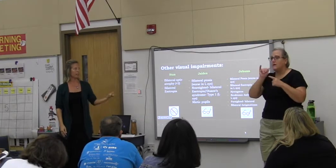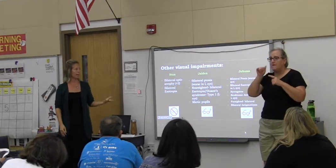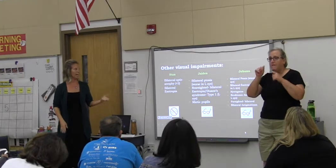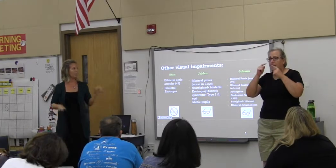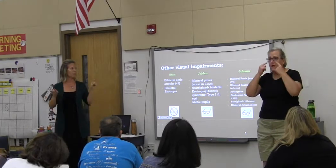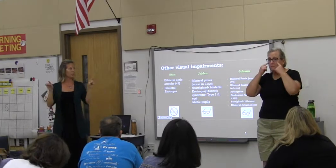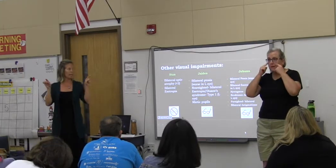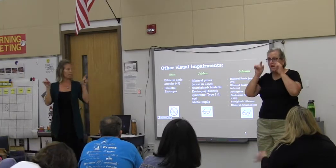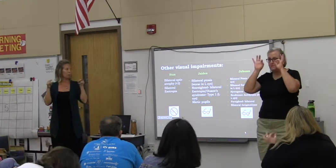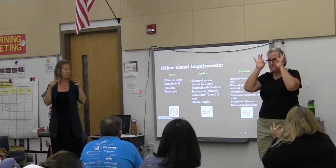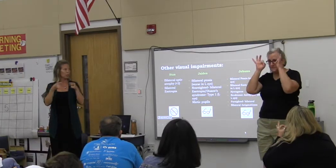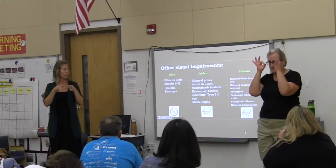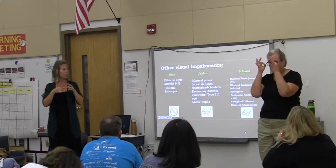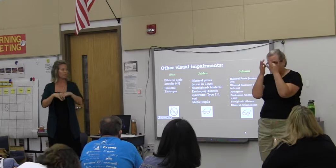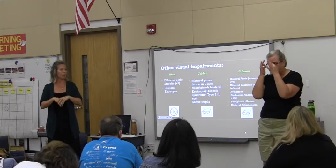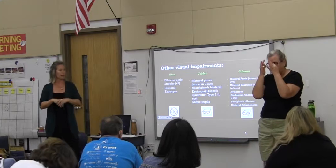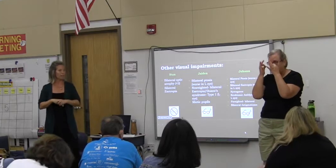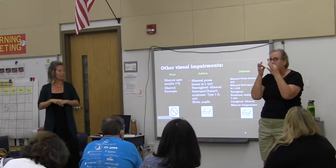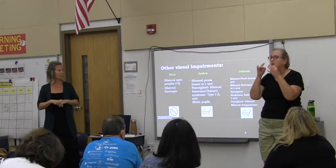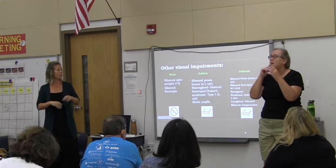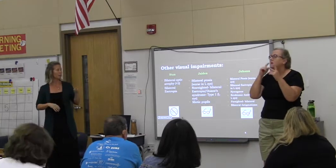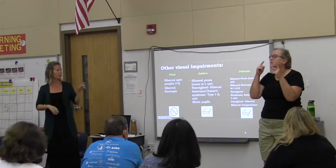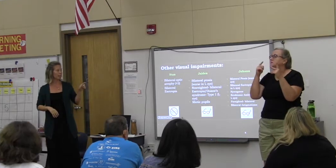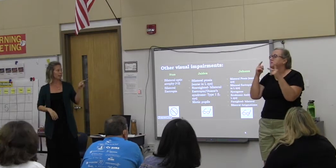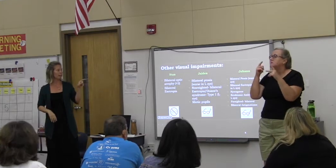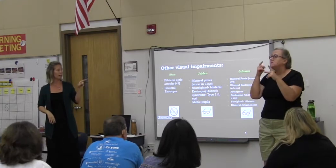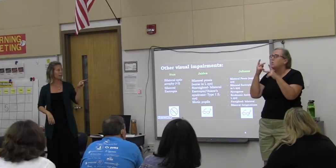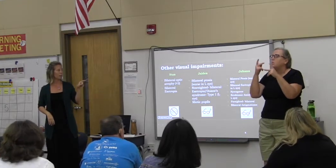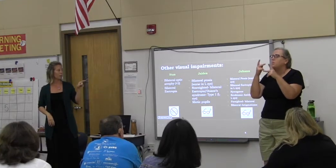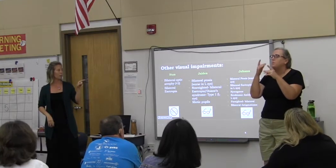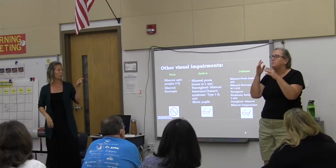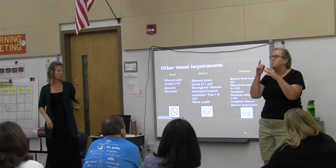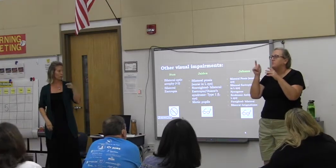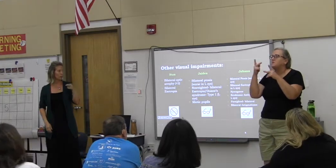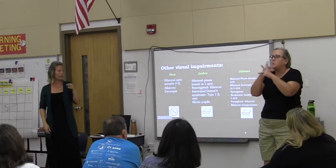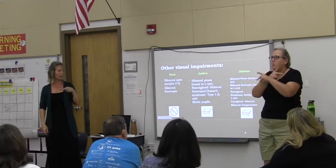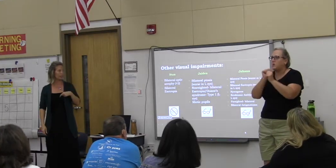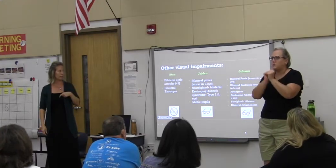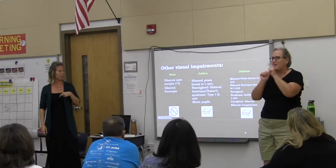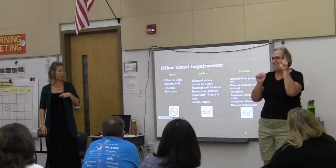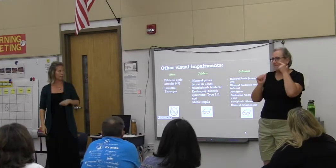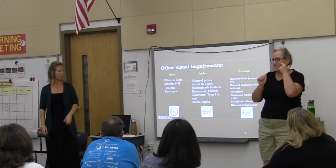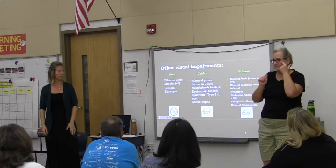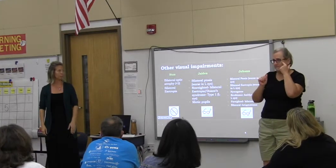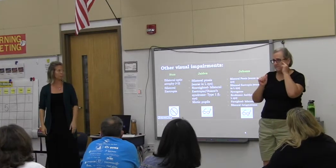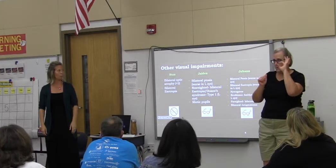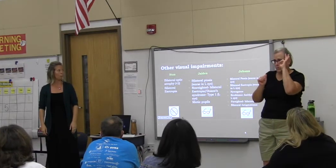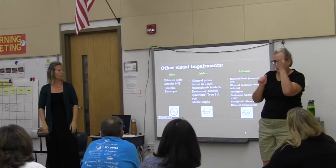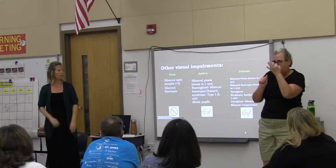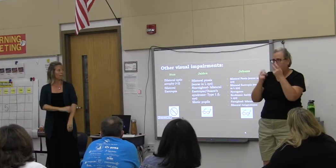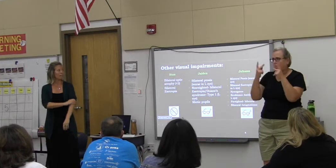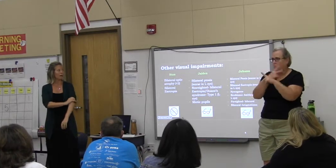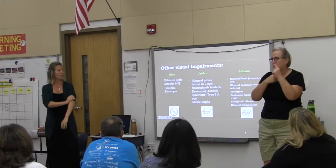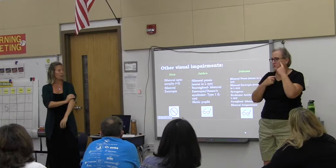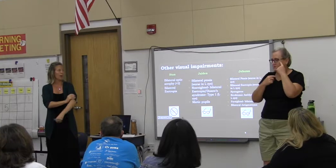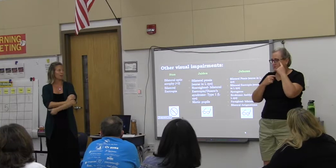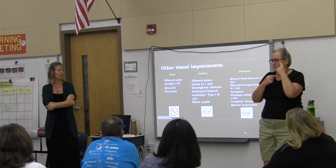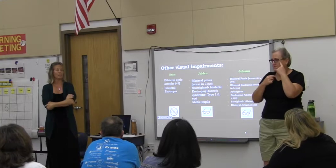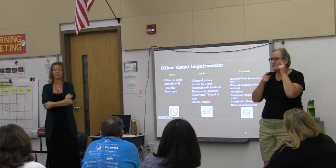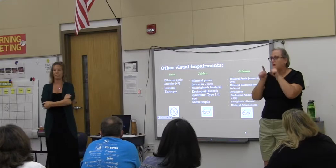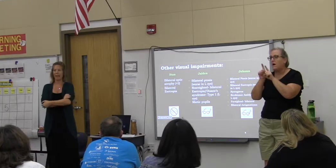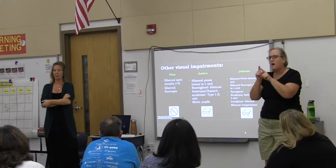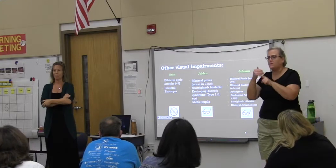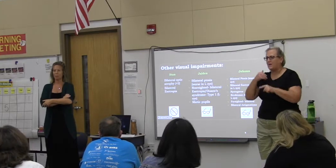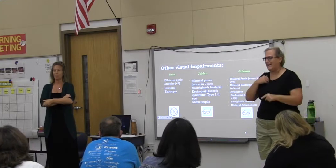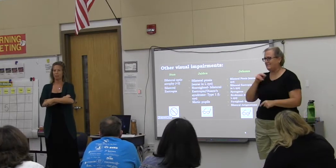esotropia, again, is that inward turning of his eyes. So his is very worse in his left eye. He also